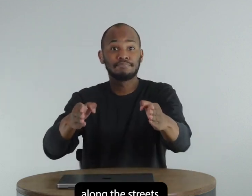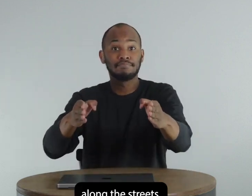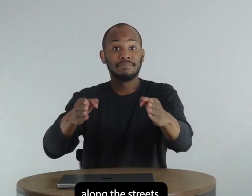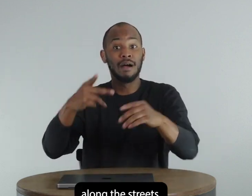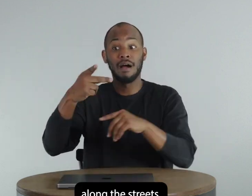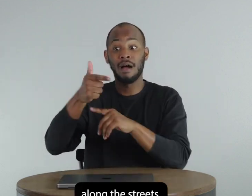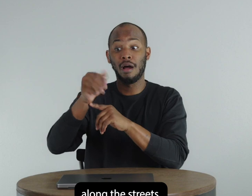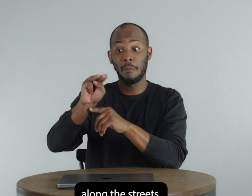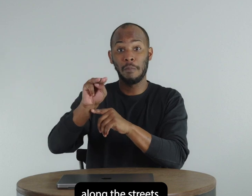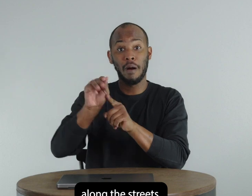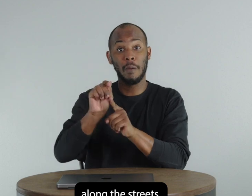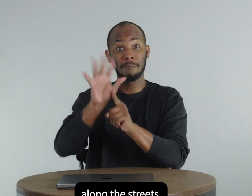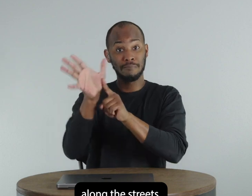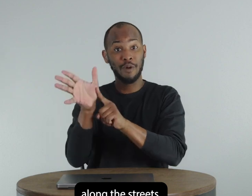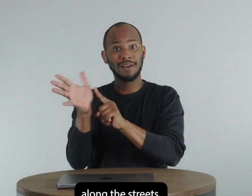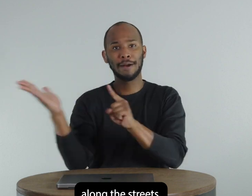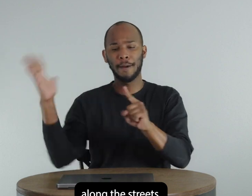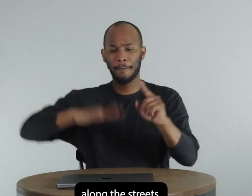along the street,